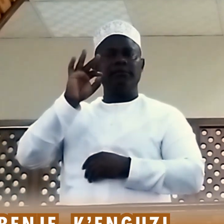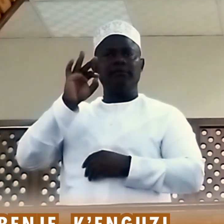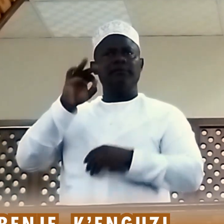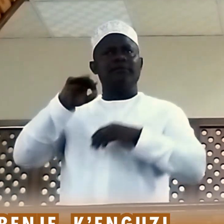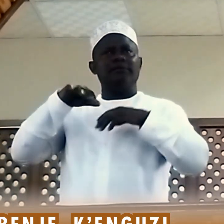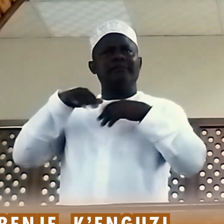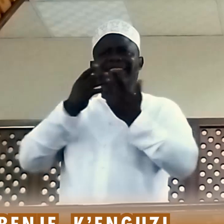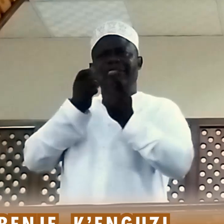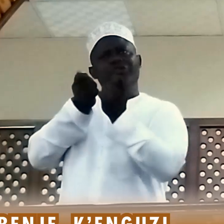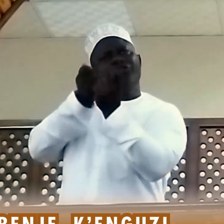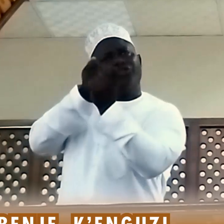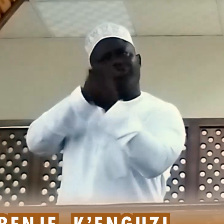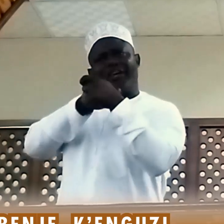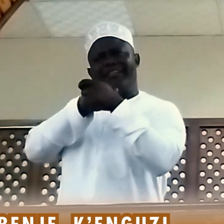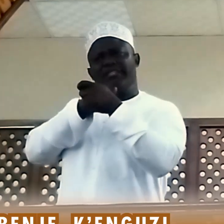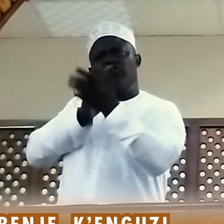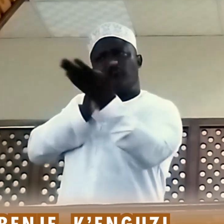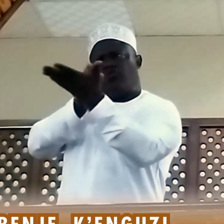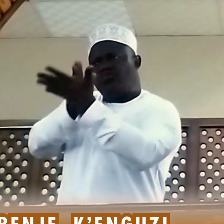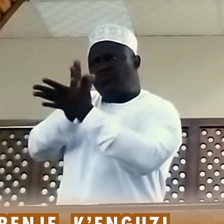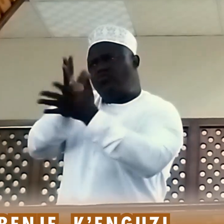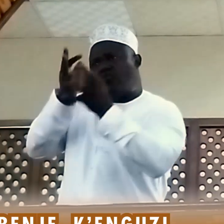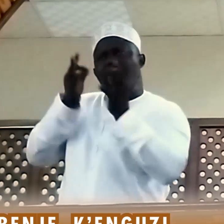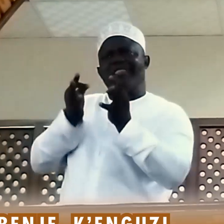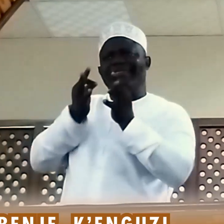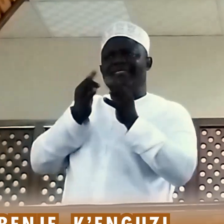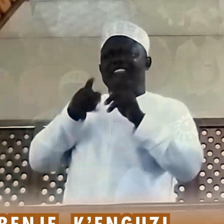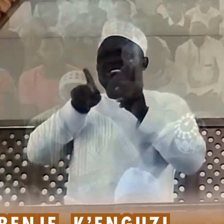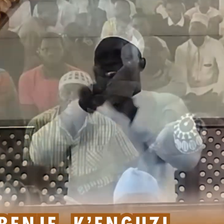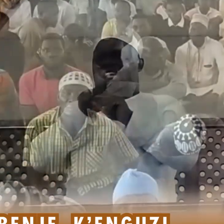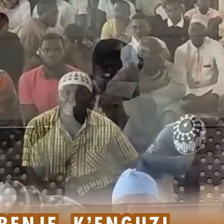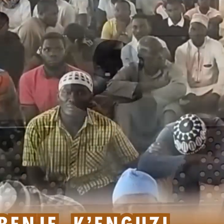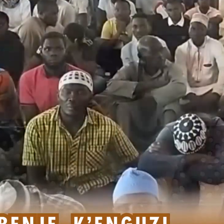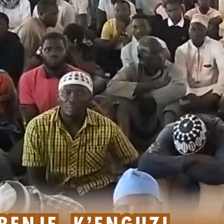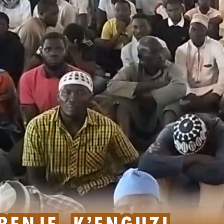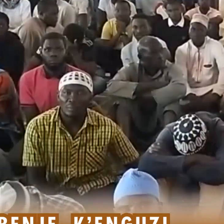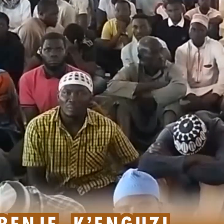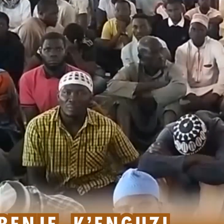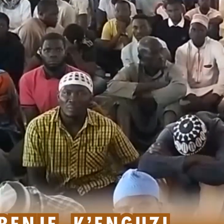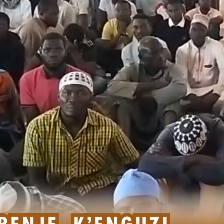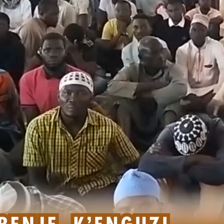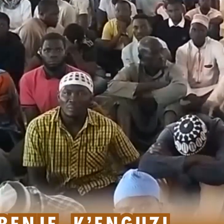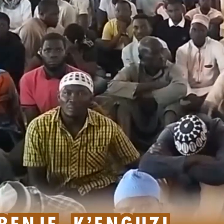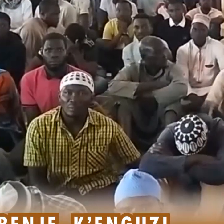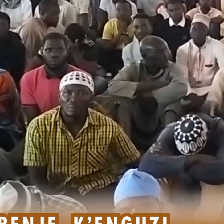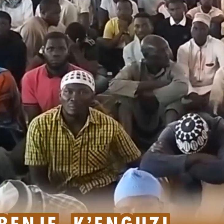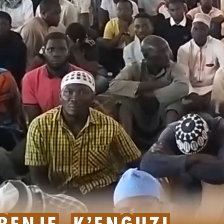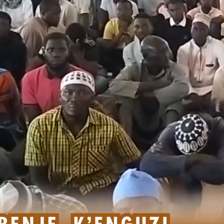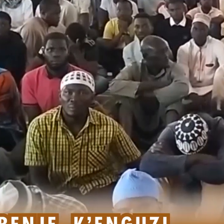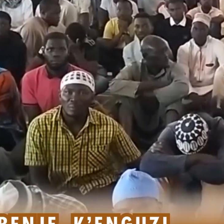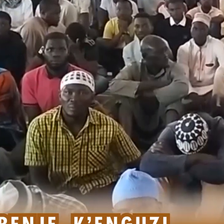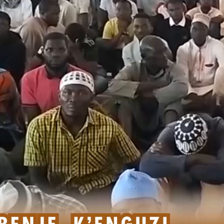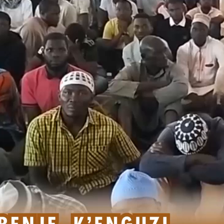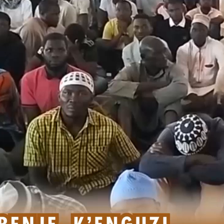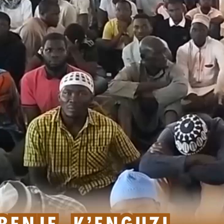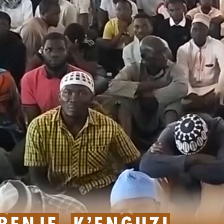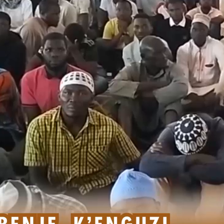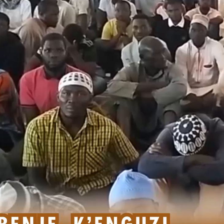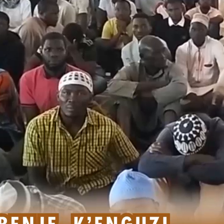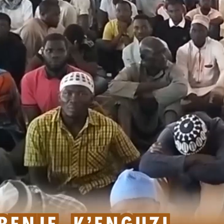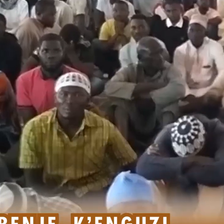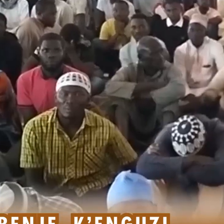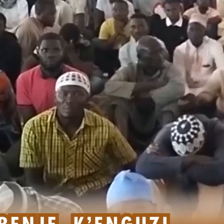ng'eyingidde ekyusa ekintu kuva ku layini yaakyo n'ekola kirala ng'omuntu abantu bonna nga tebafaayo mu